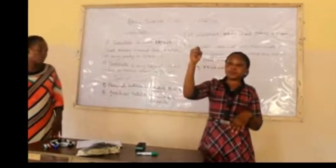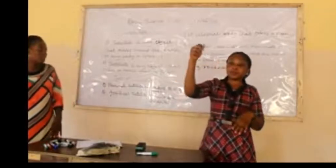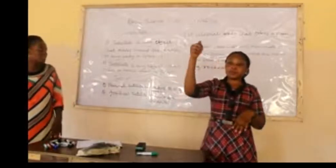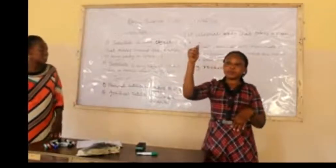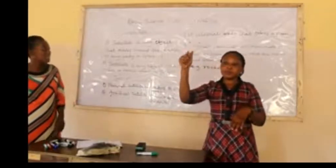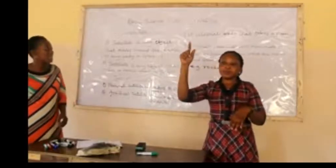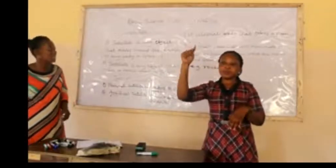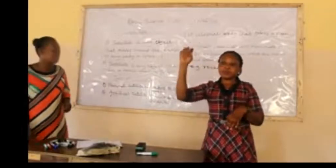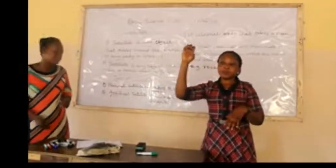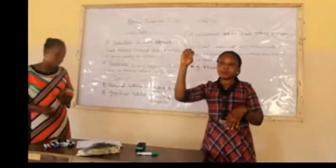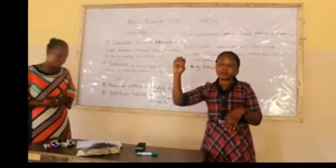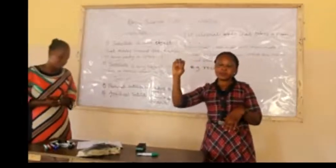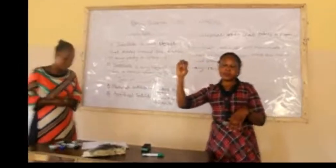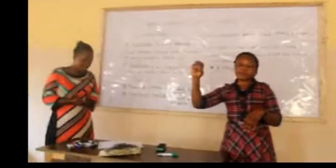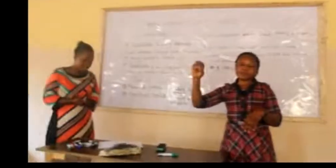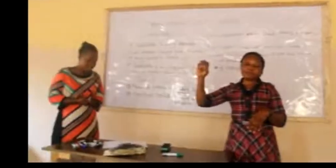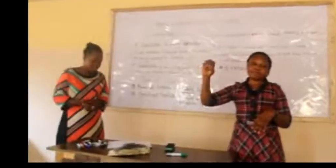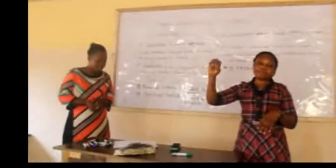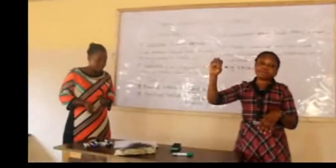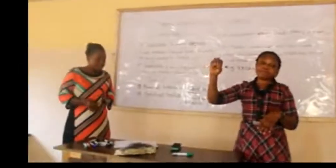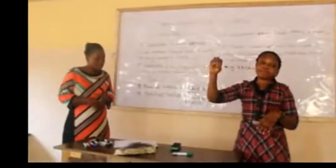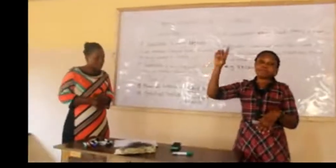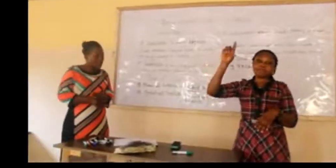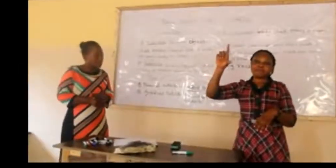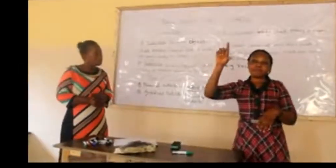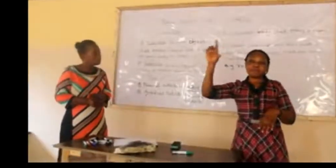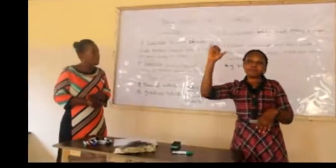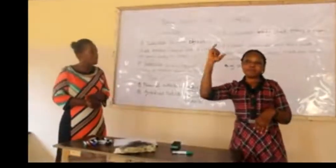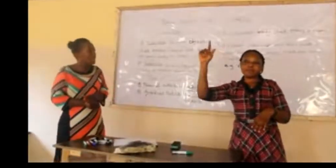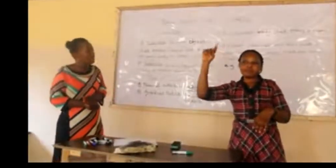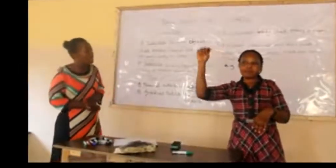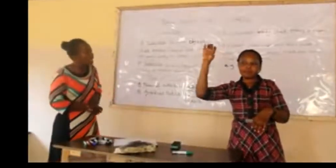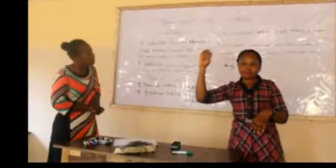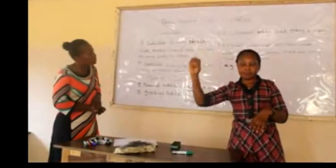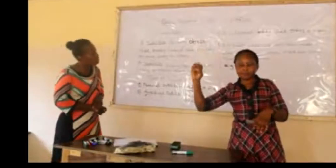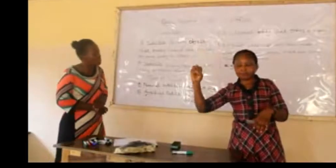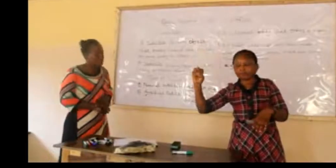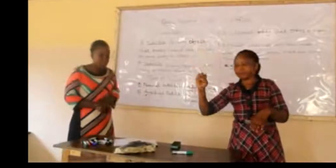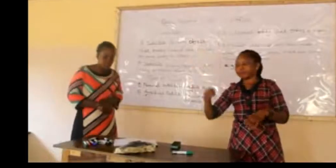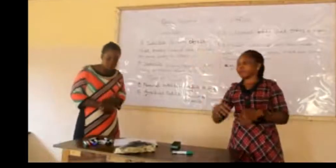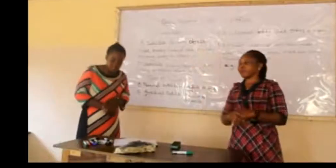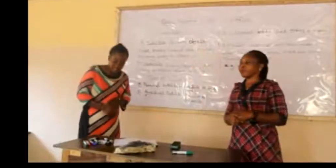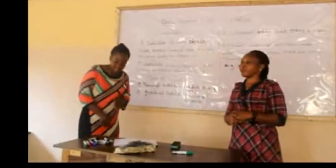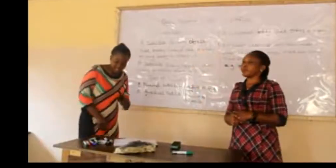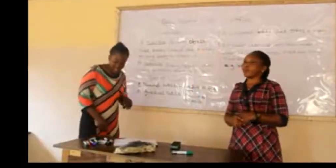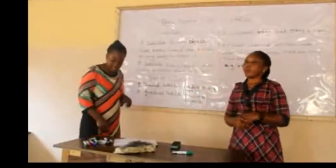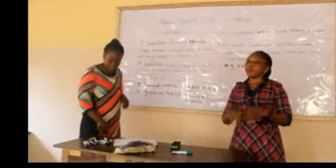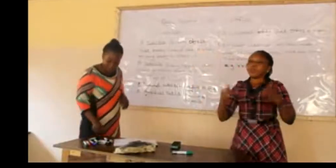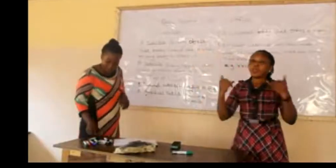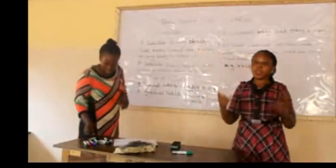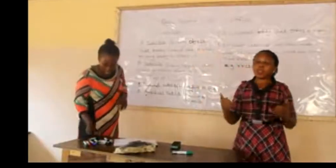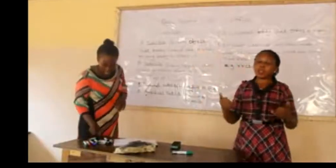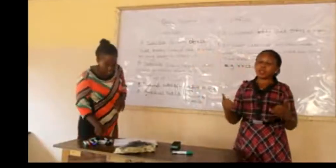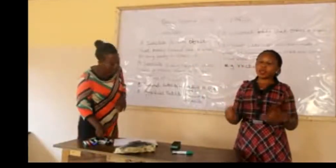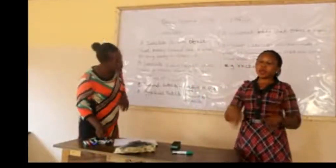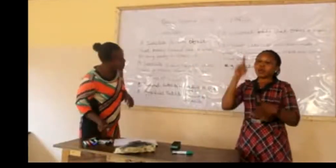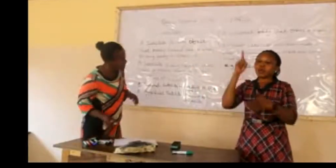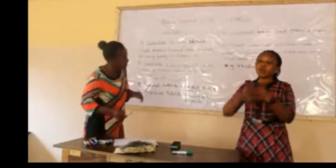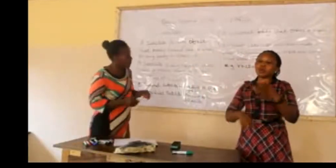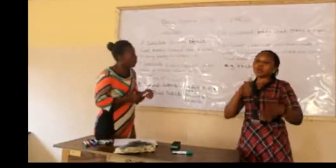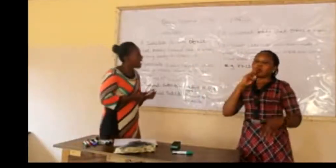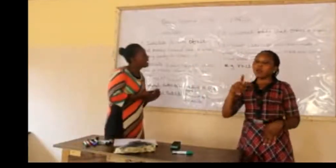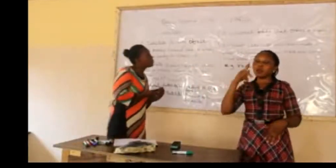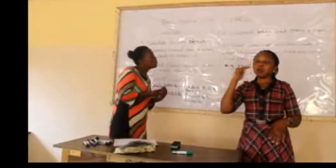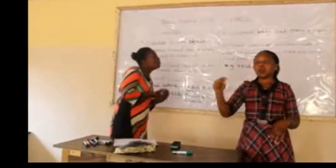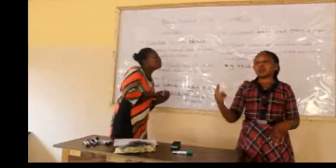It's our satellite. Then we want to talk about uses of this satellite. What are the